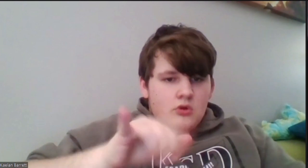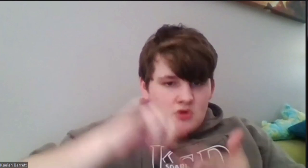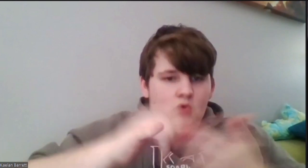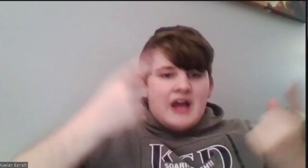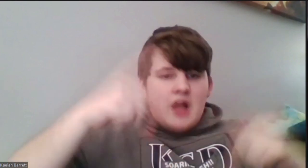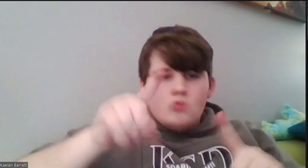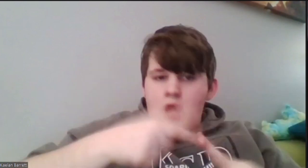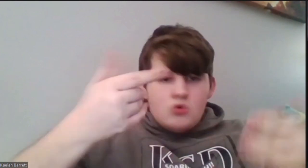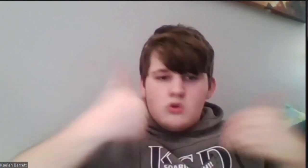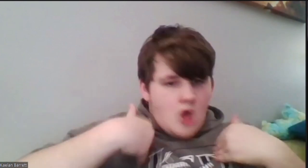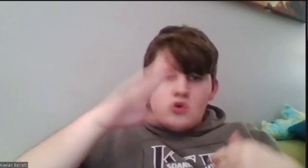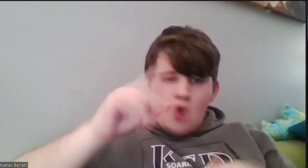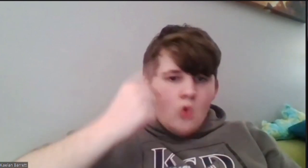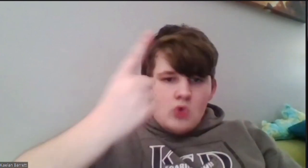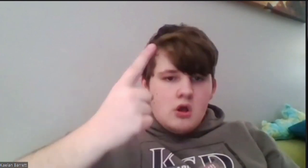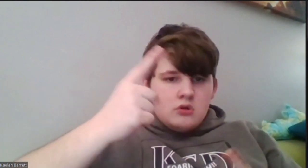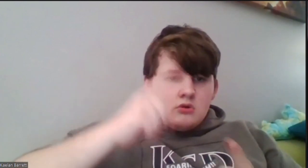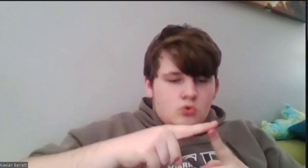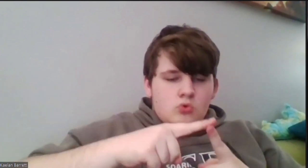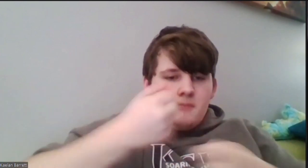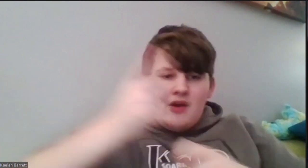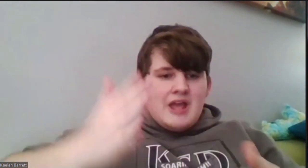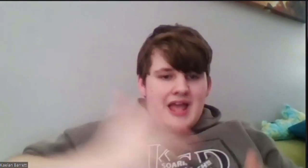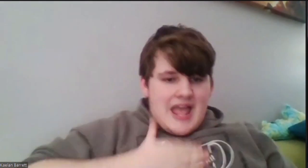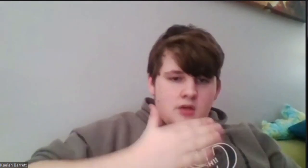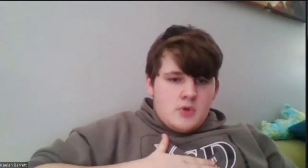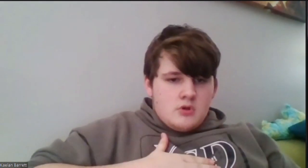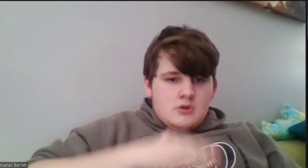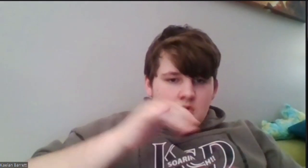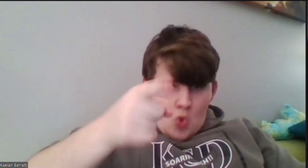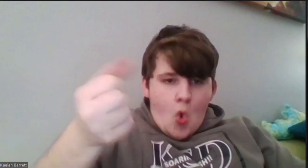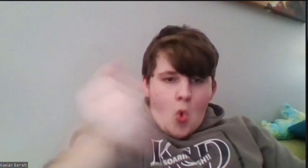This is what happens to you when you are very greedy. You have no one to make you happy.